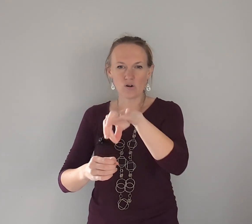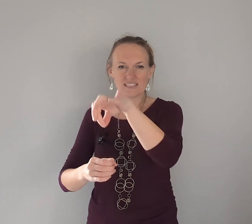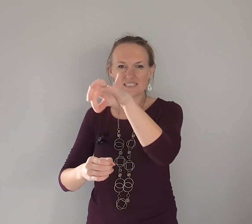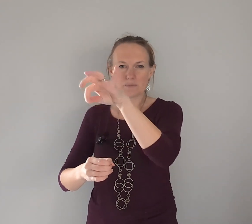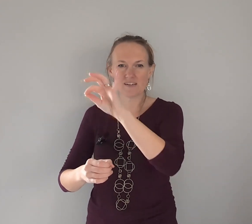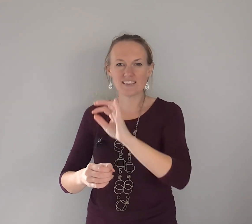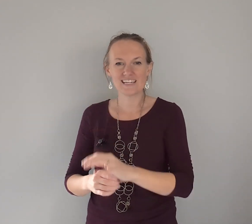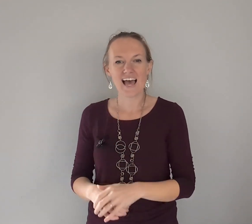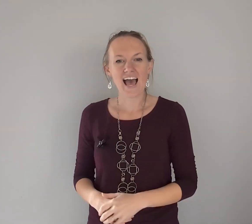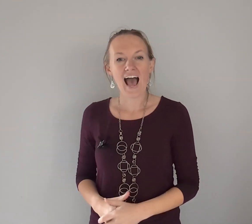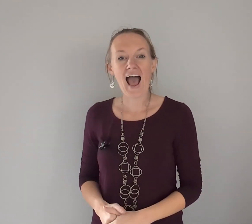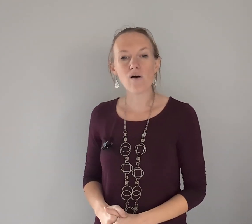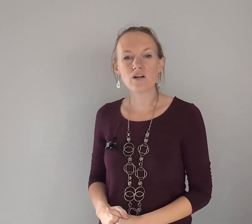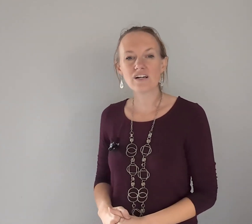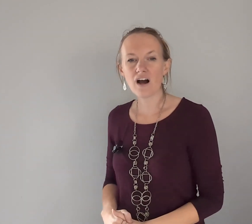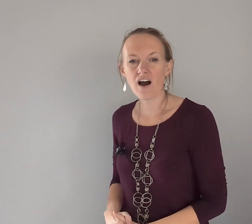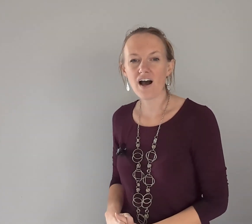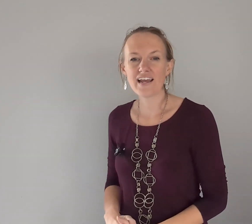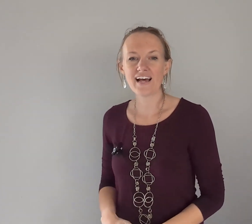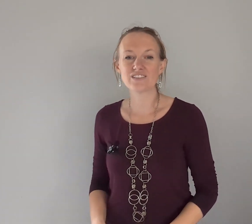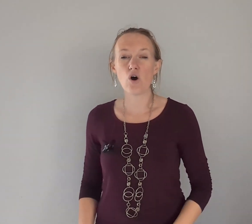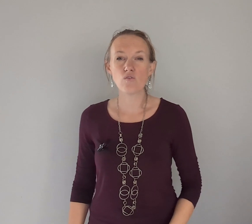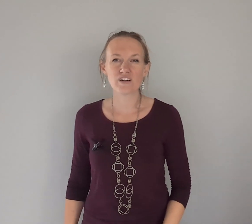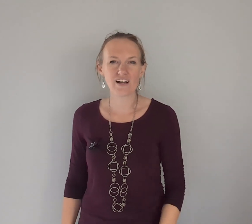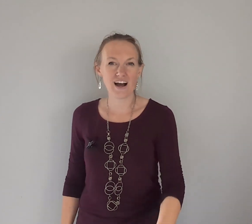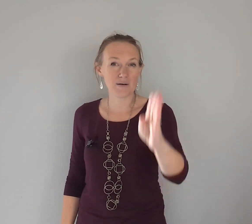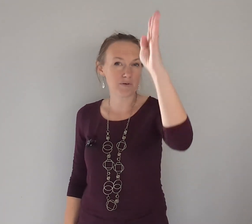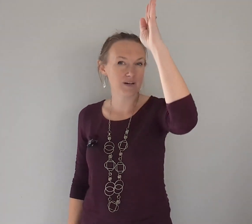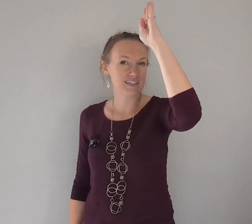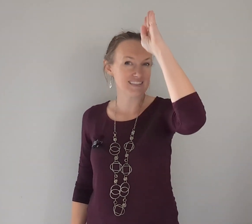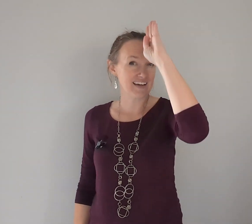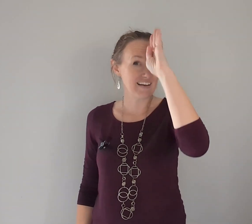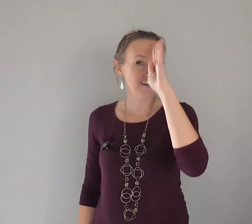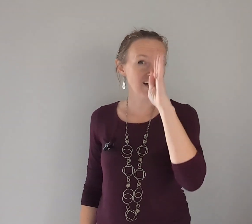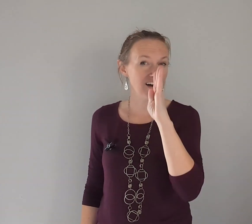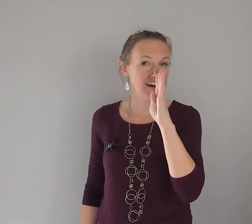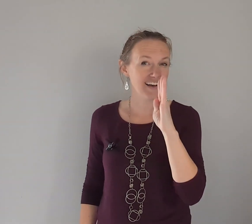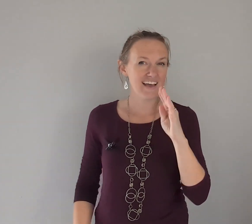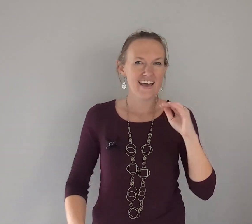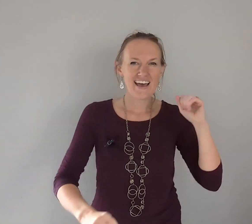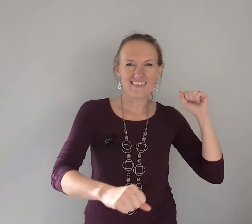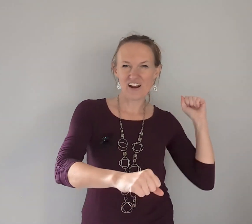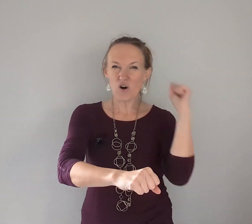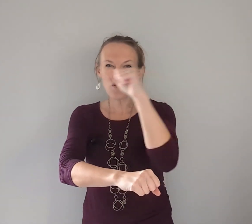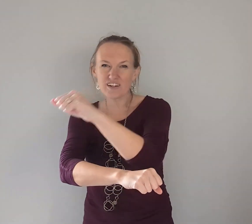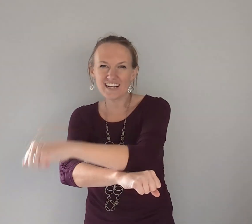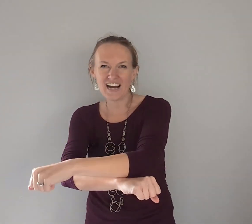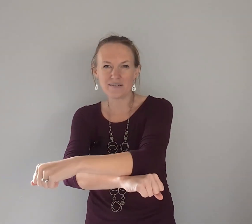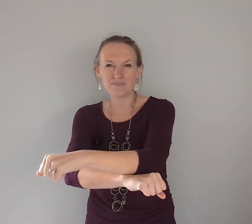Holy Spirit. Our God has overcome. We're going to sign God and then overcome, just